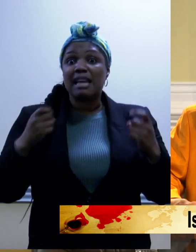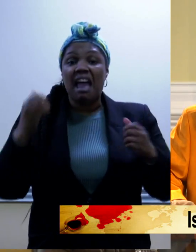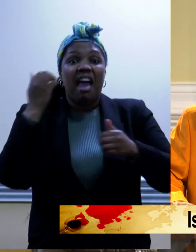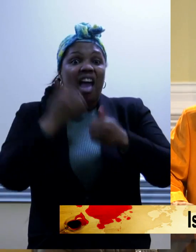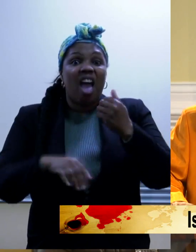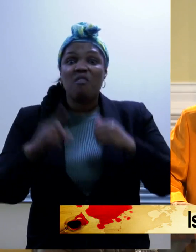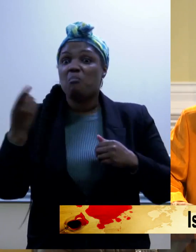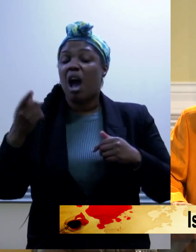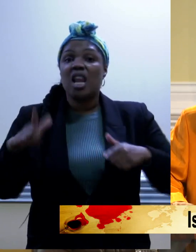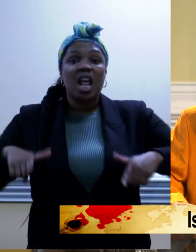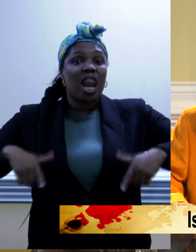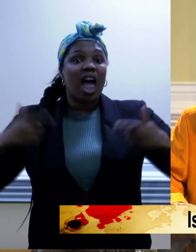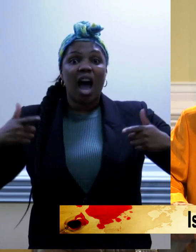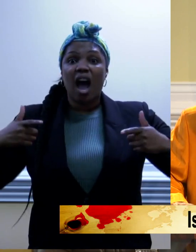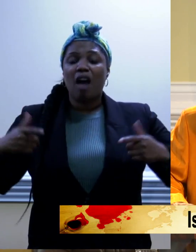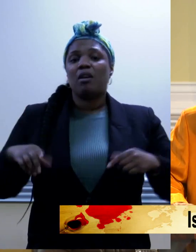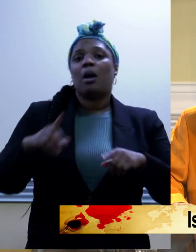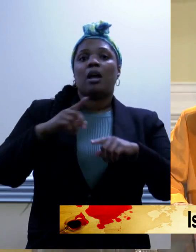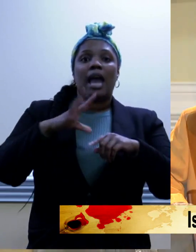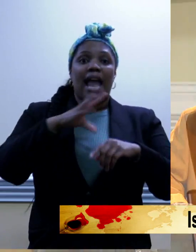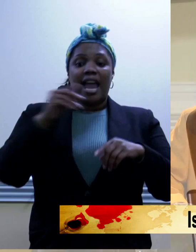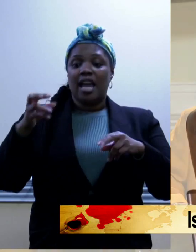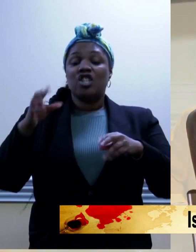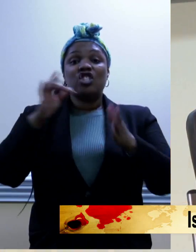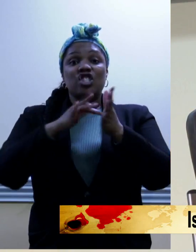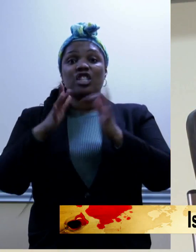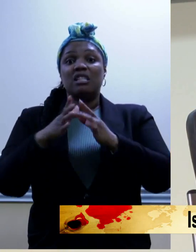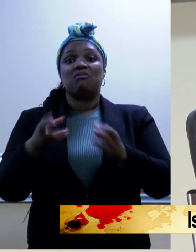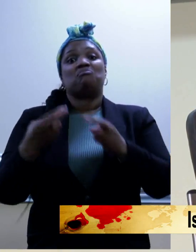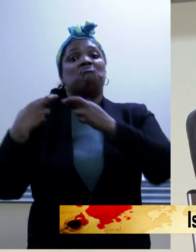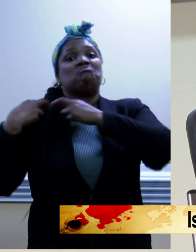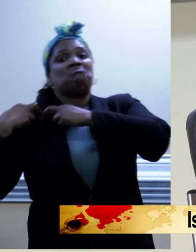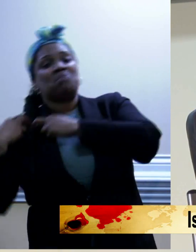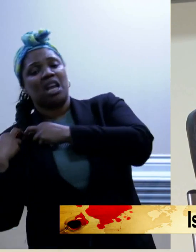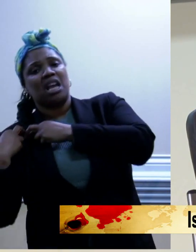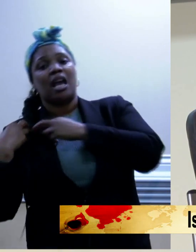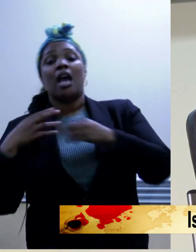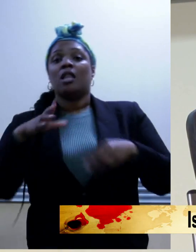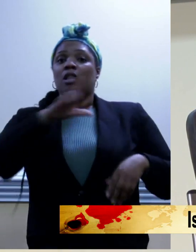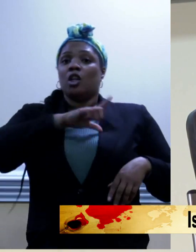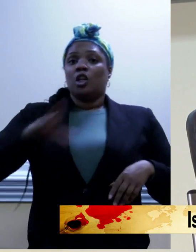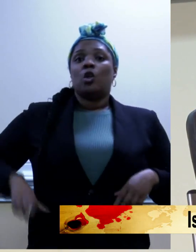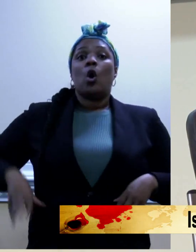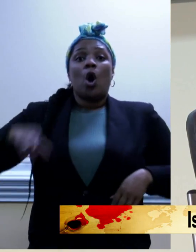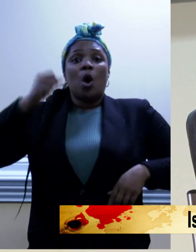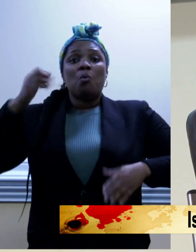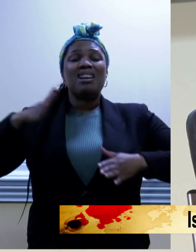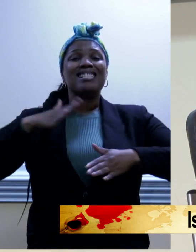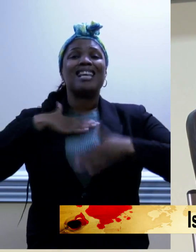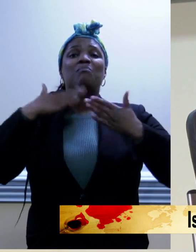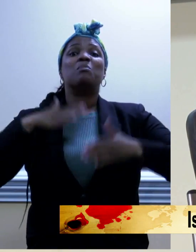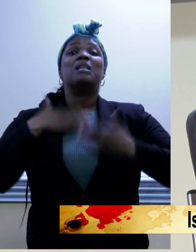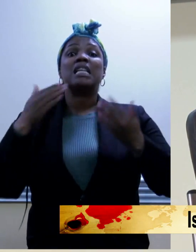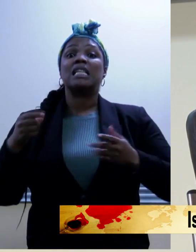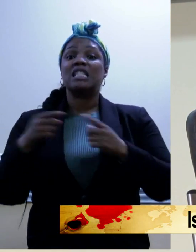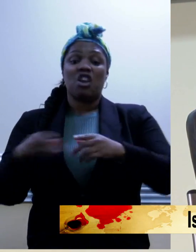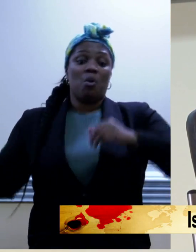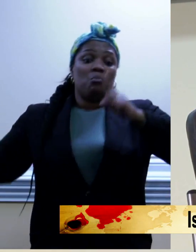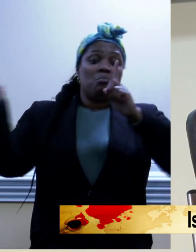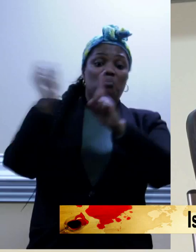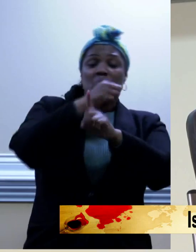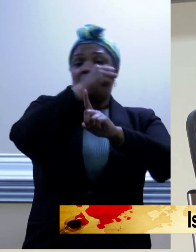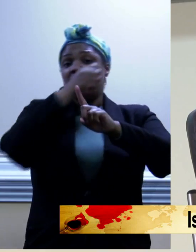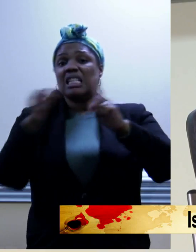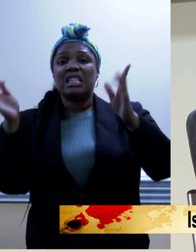Skip now to verse 10 and go ahead. Yet it pleased the Lord to bruise him. Uh-huh. He hath put him to grief. Go ahead. When thou shalt